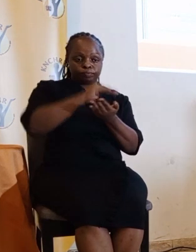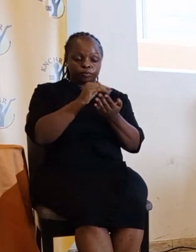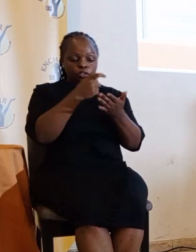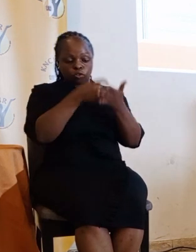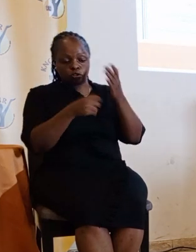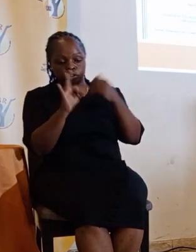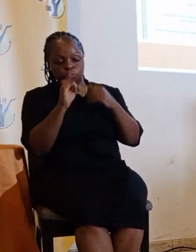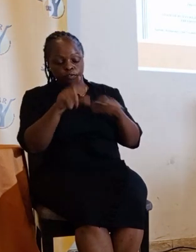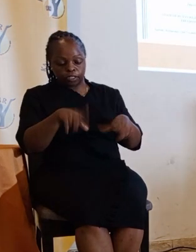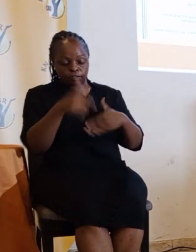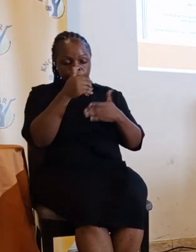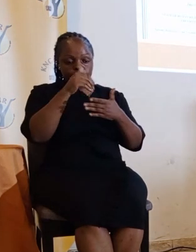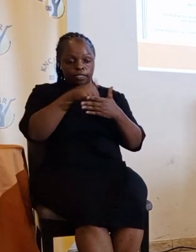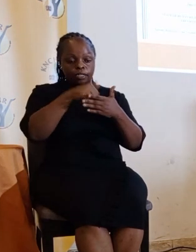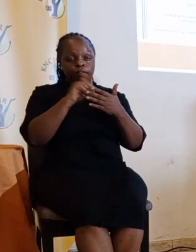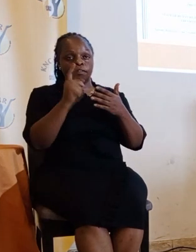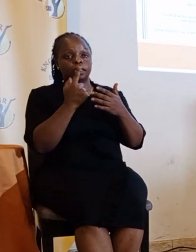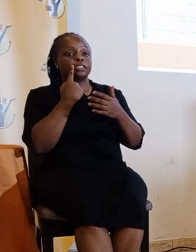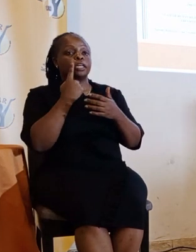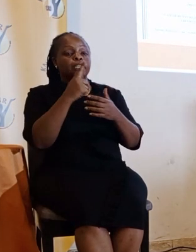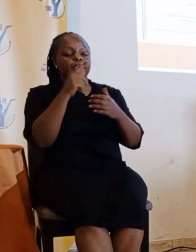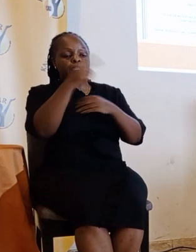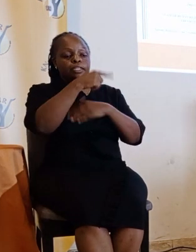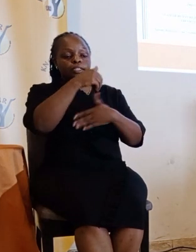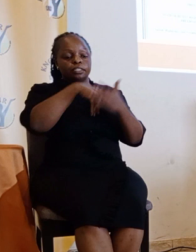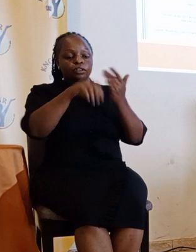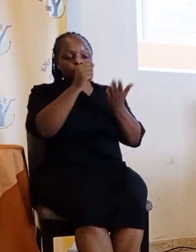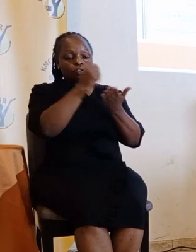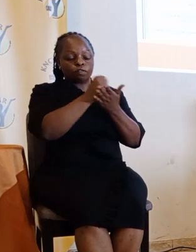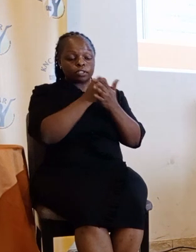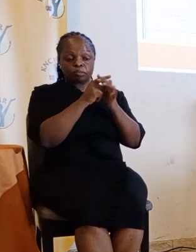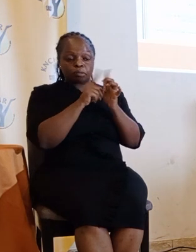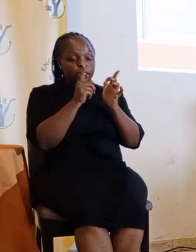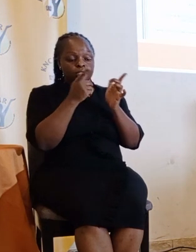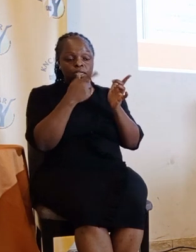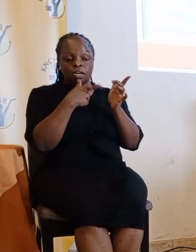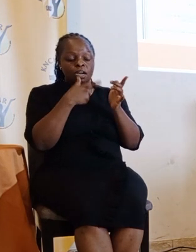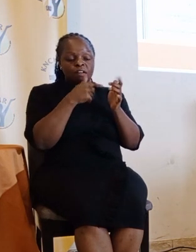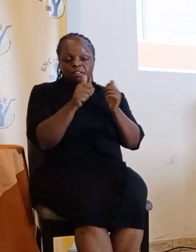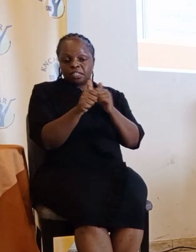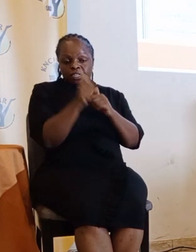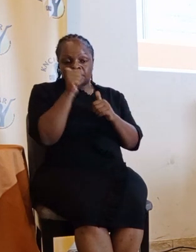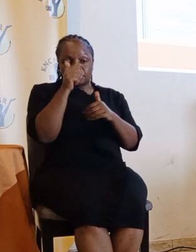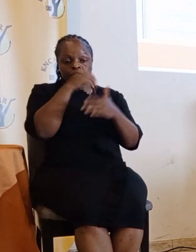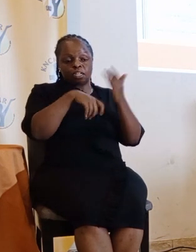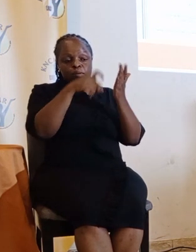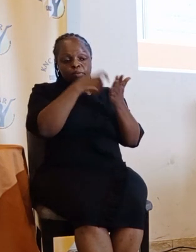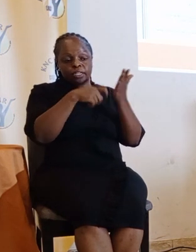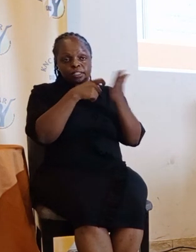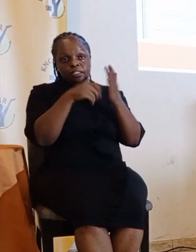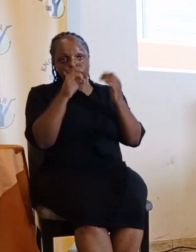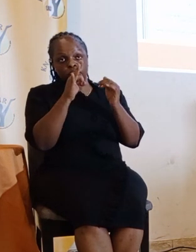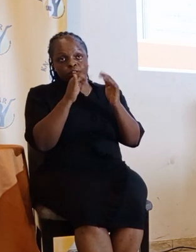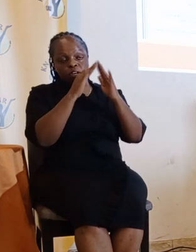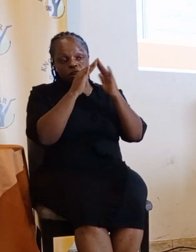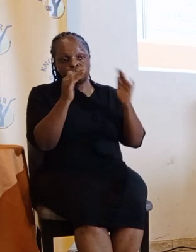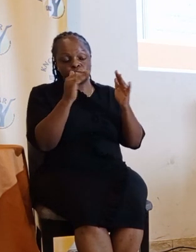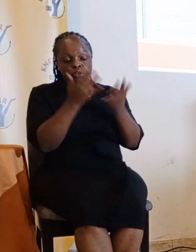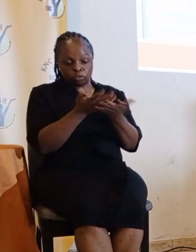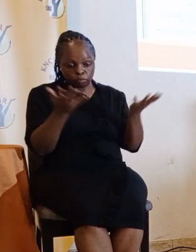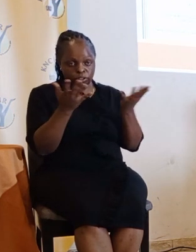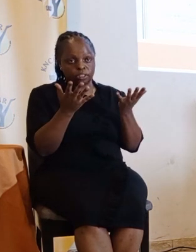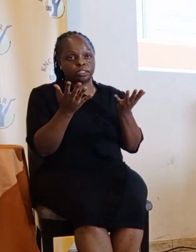first 100 days in office. Whereas there's been a notable decline in prices of some household commodities,